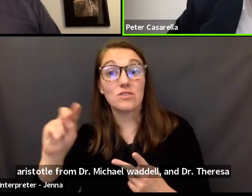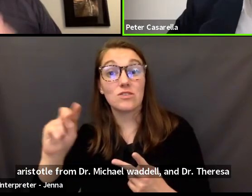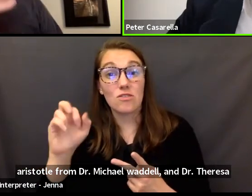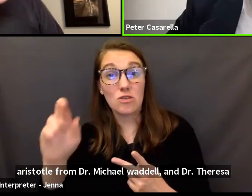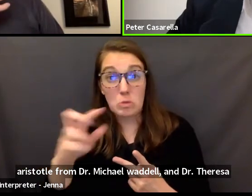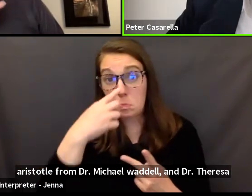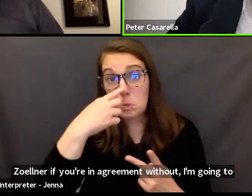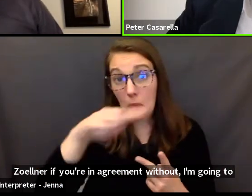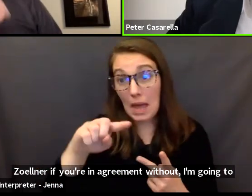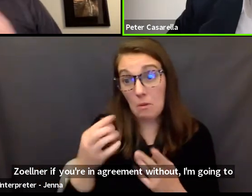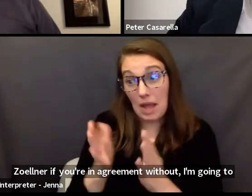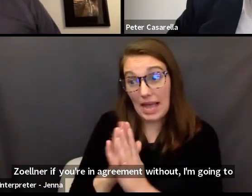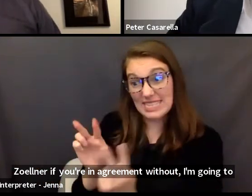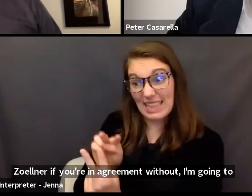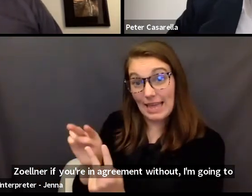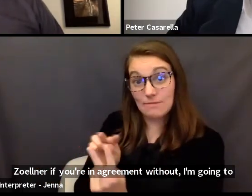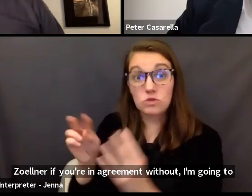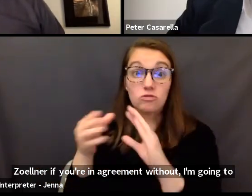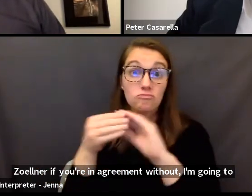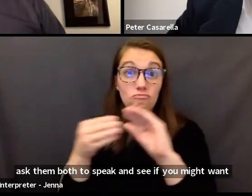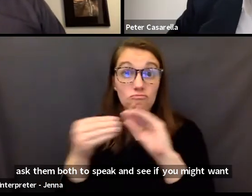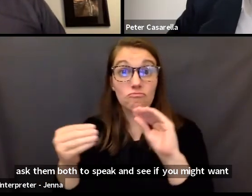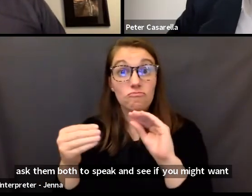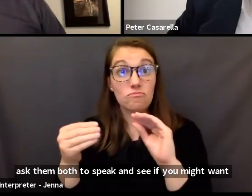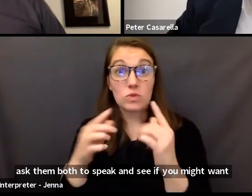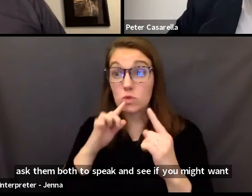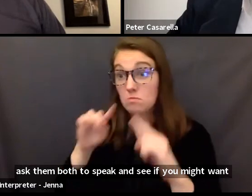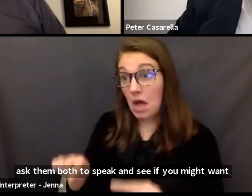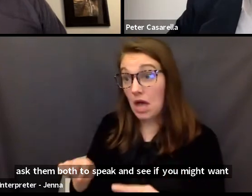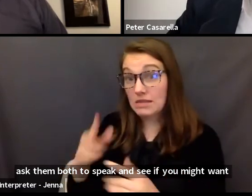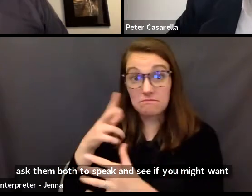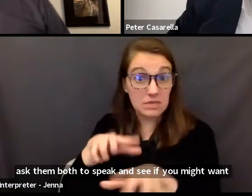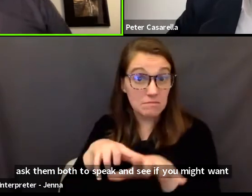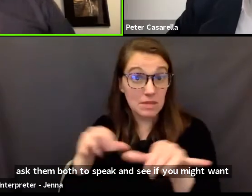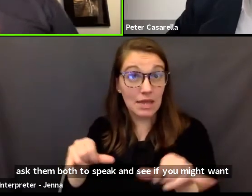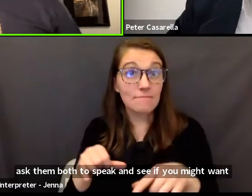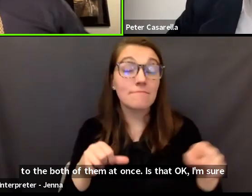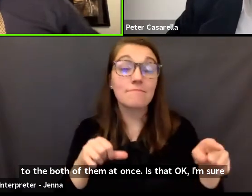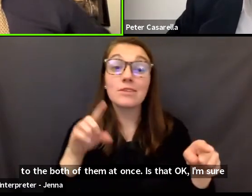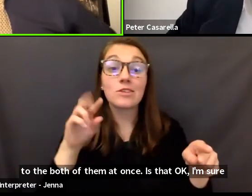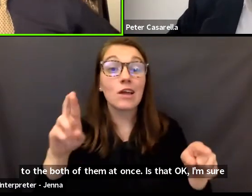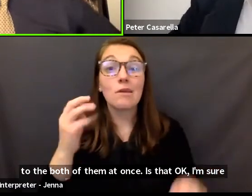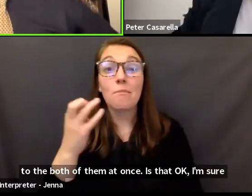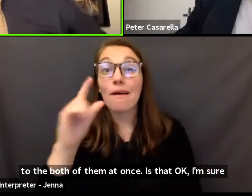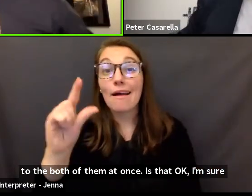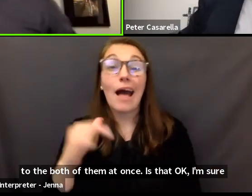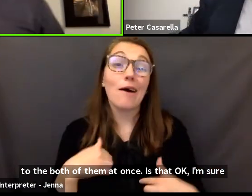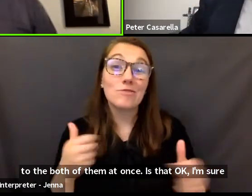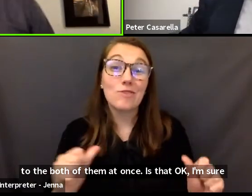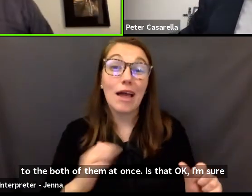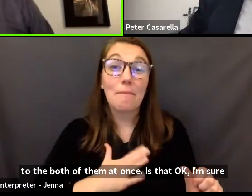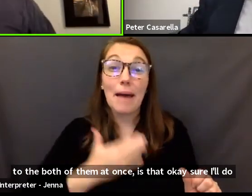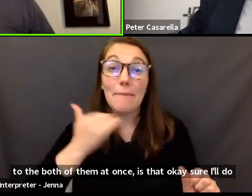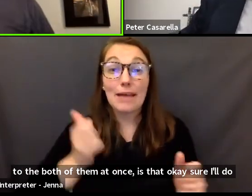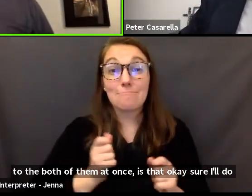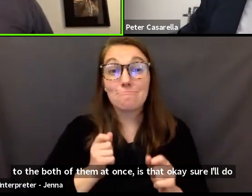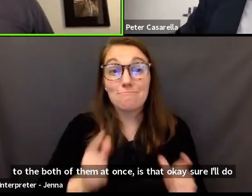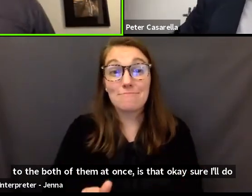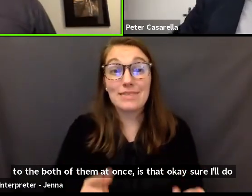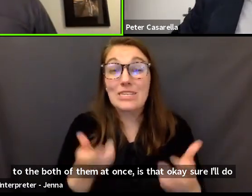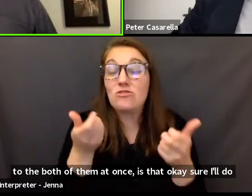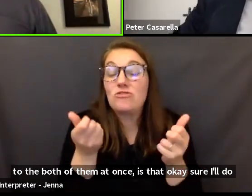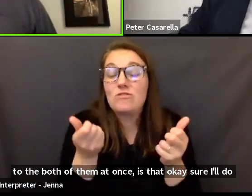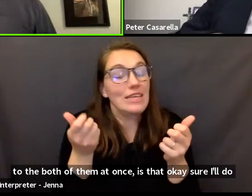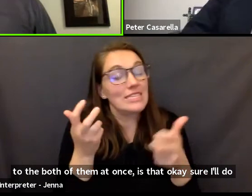speak and see if you might wanna respond to both of them at once. Is that okay? Sure, I'll do my best on the fly. It's always hard to do exegesis